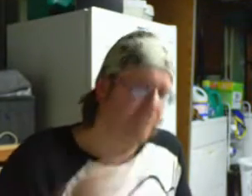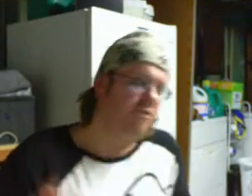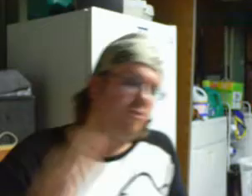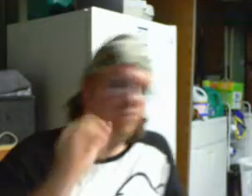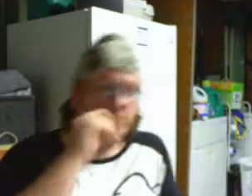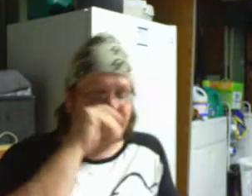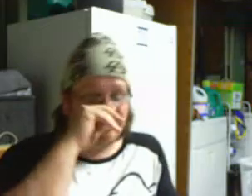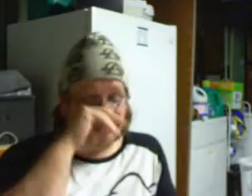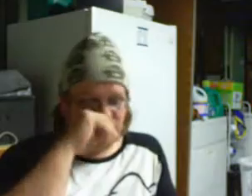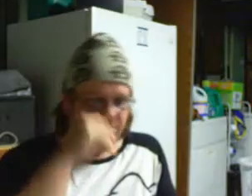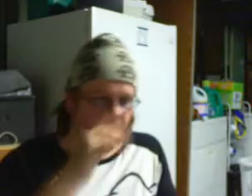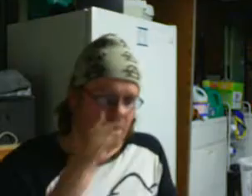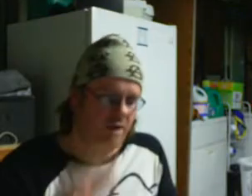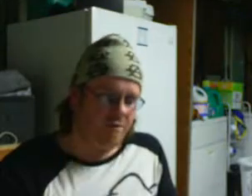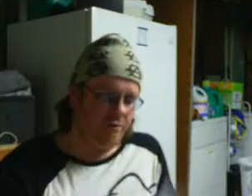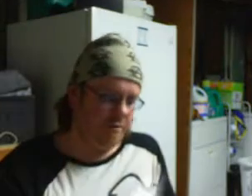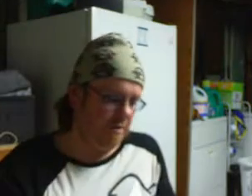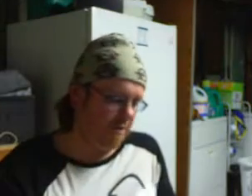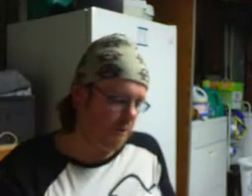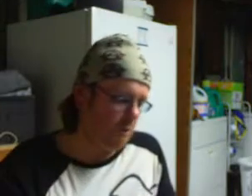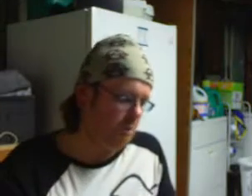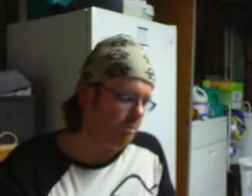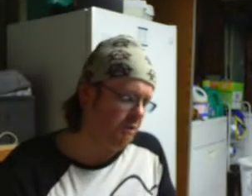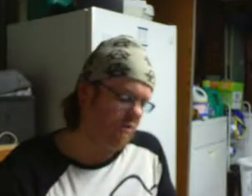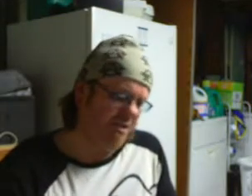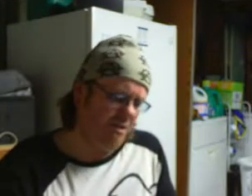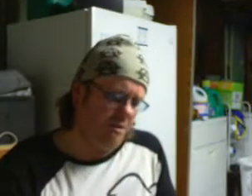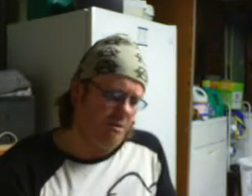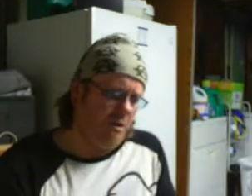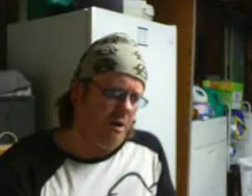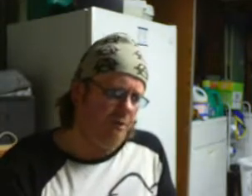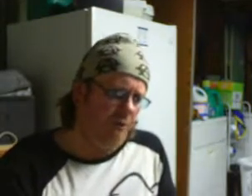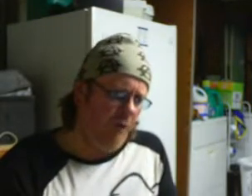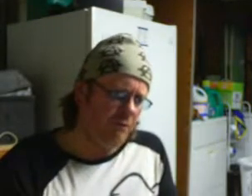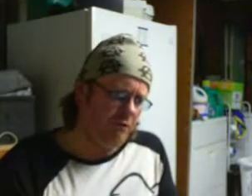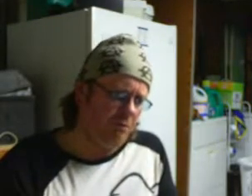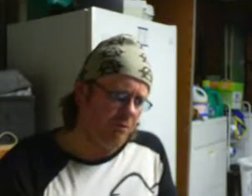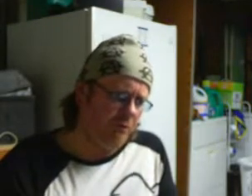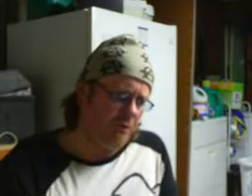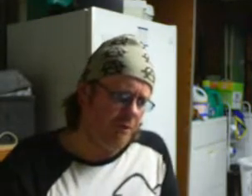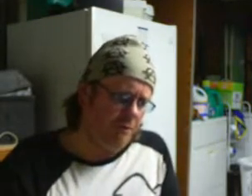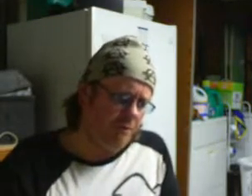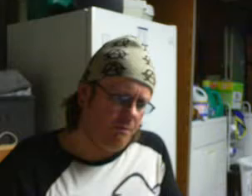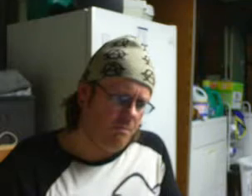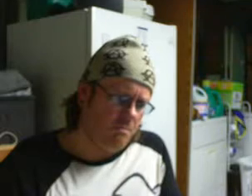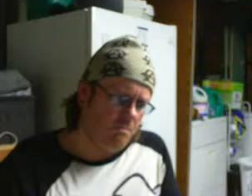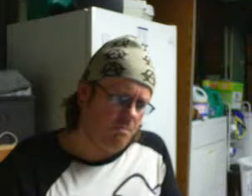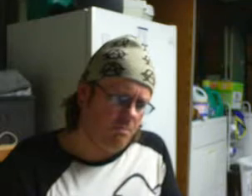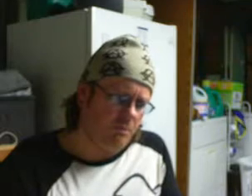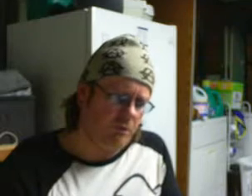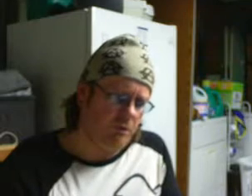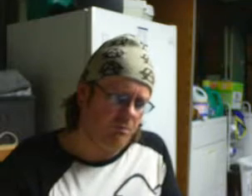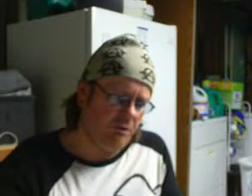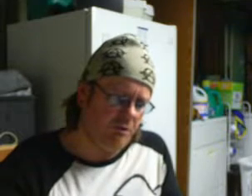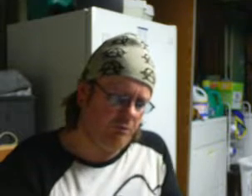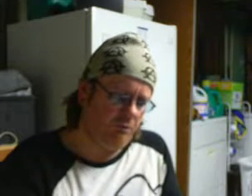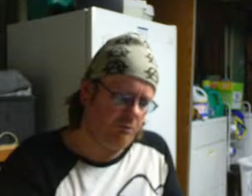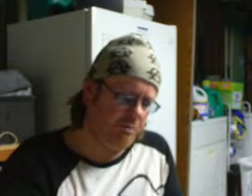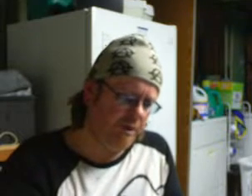Adonijah obviously let go, because I don't know if it's so much that Solomon took pity on